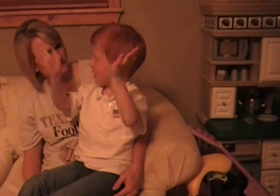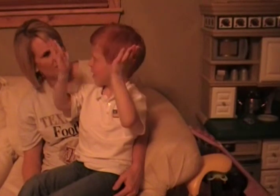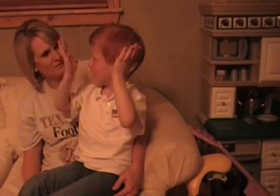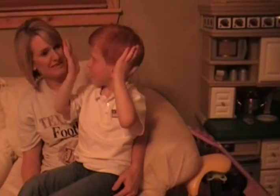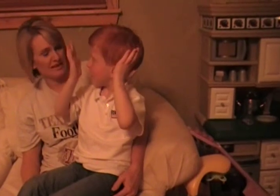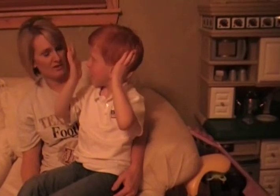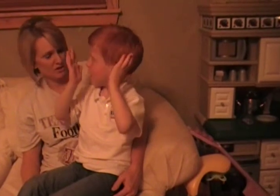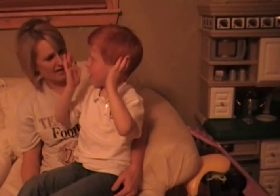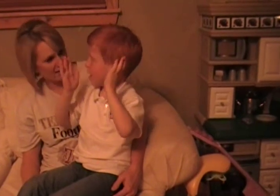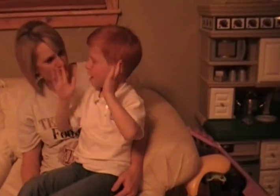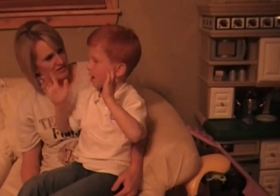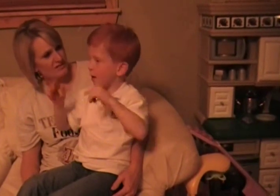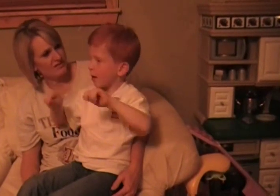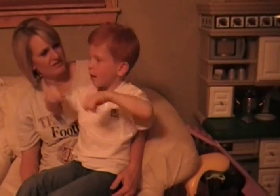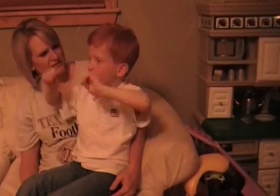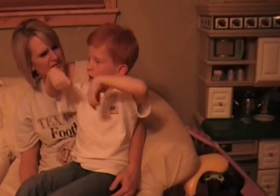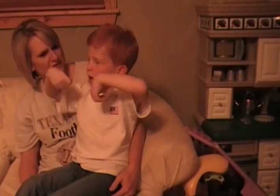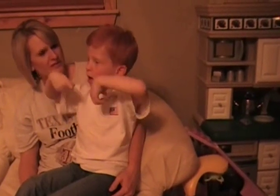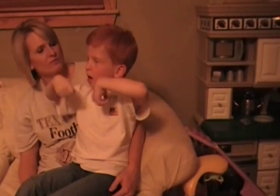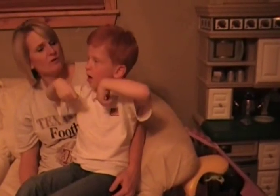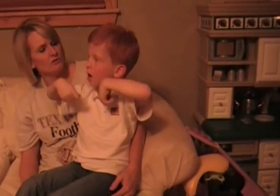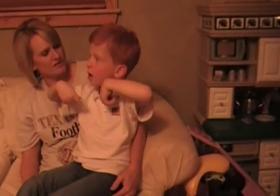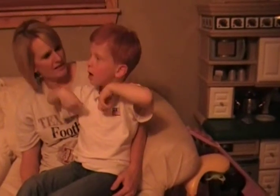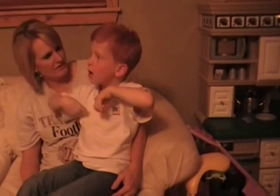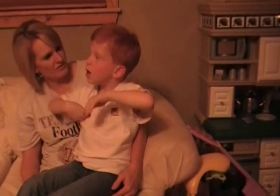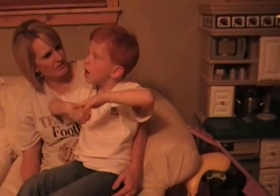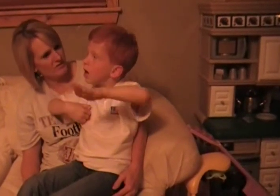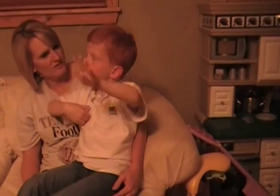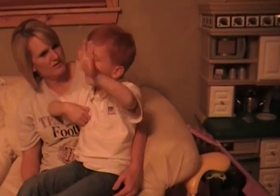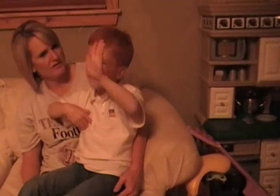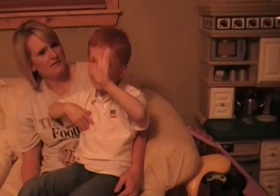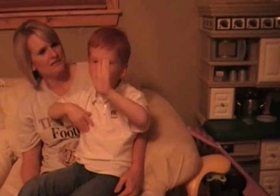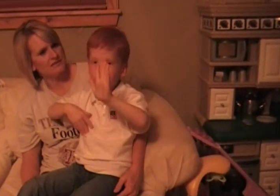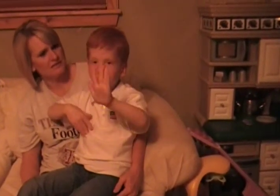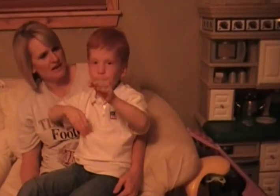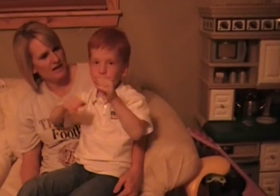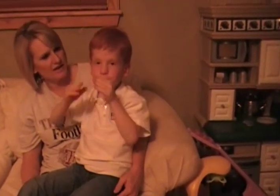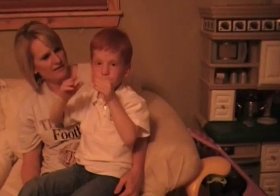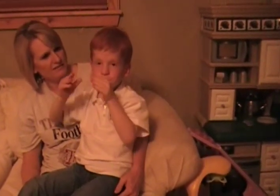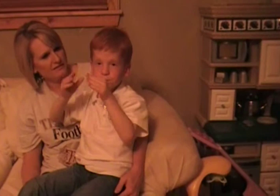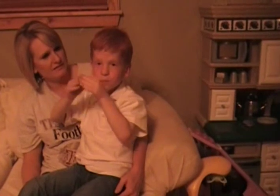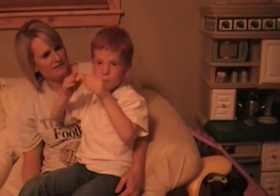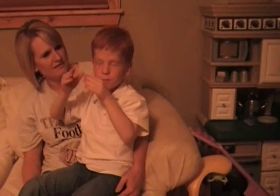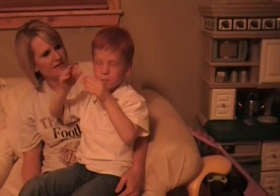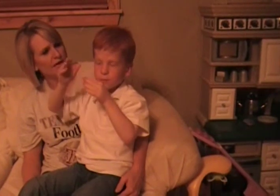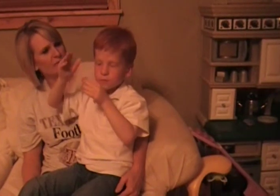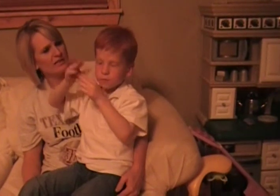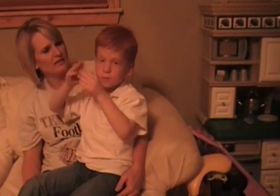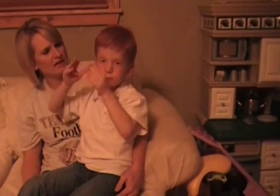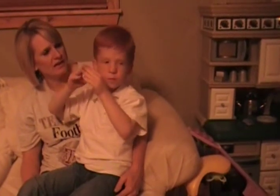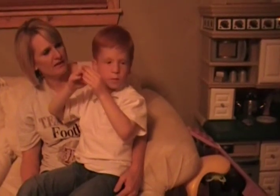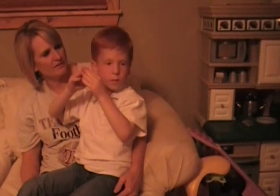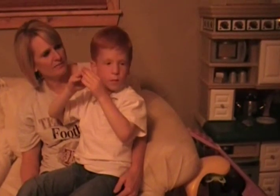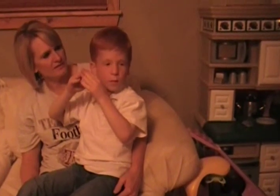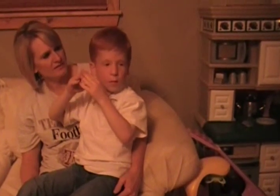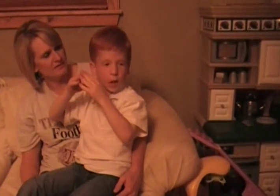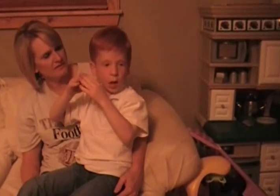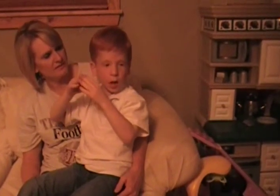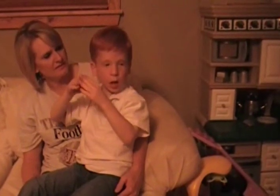We sat on the tractors, the motorcycles, the slide, and we climbed. Well, can you